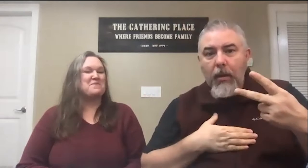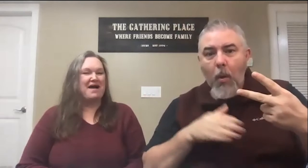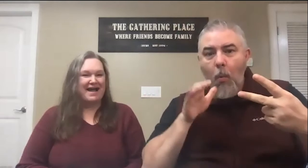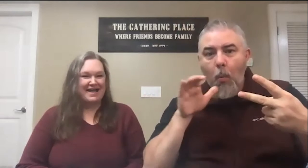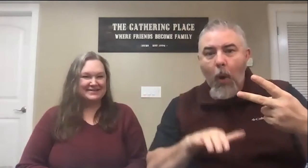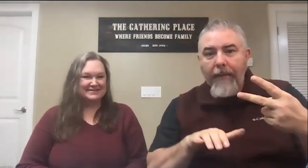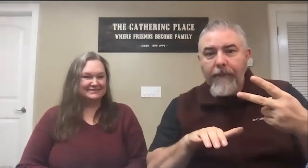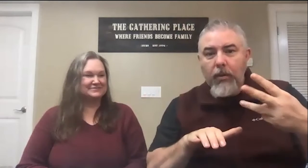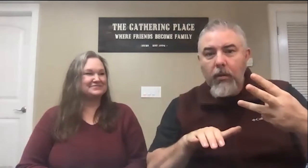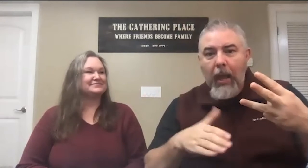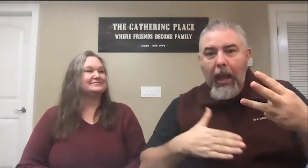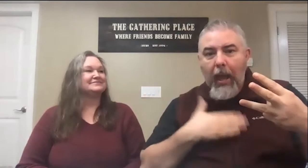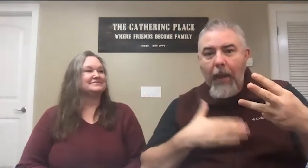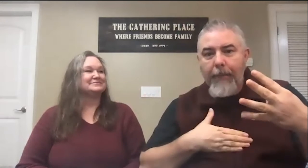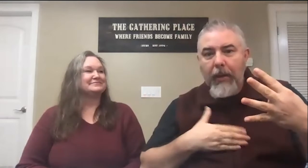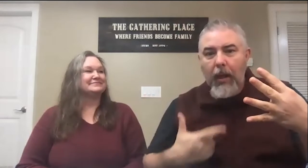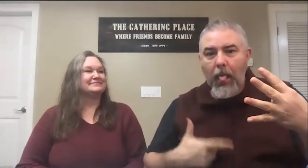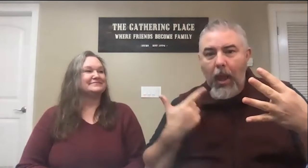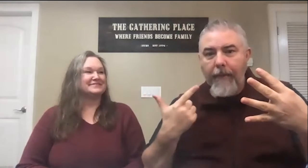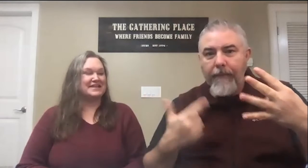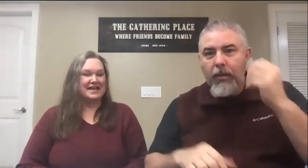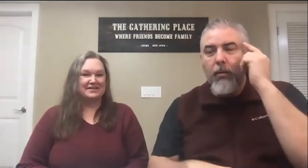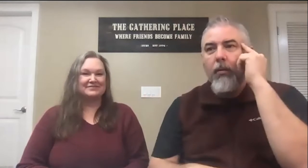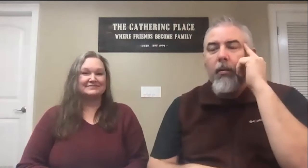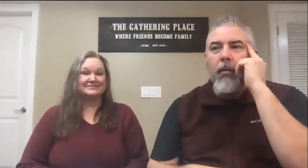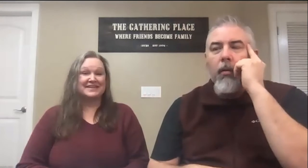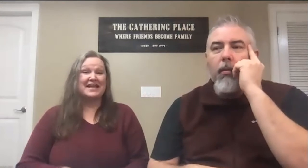Happy wife, happy life.